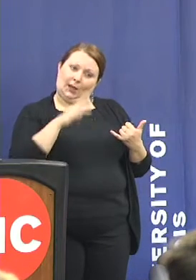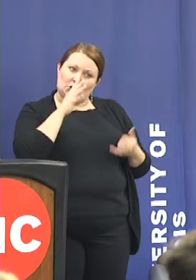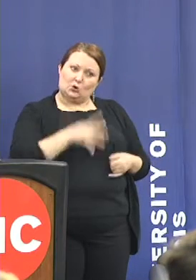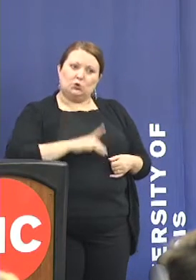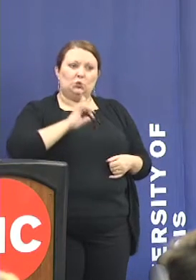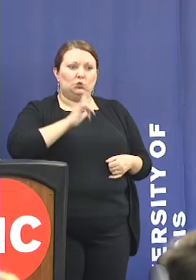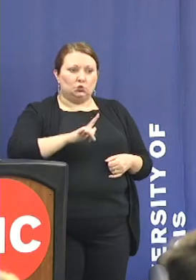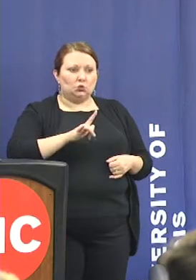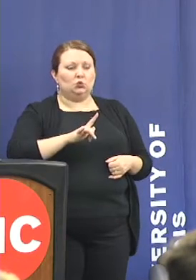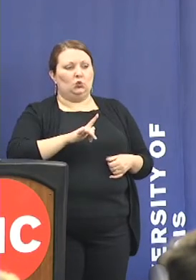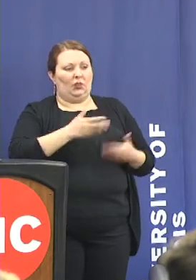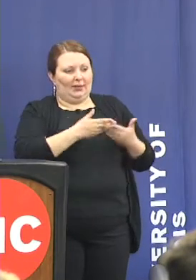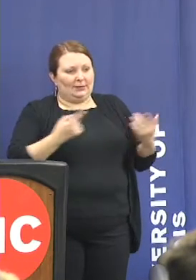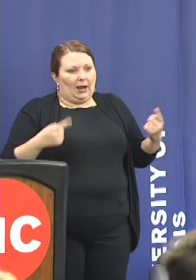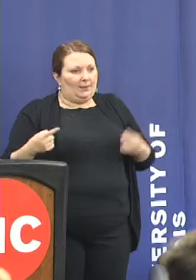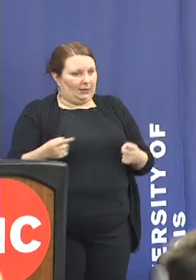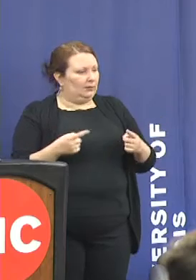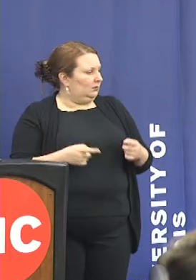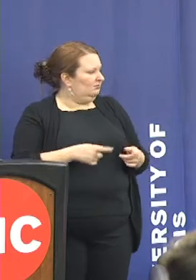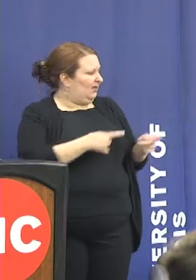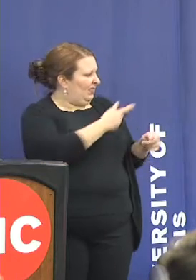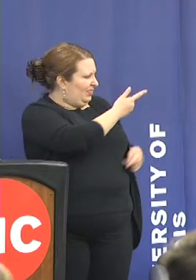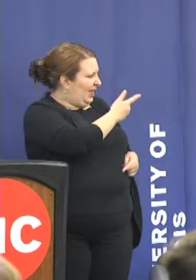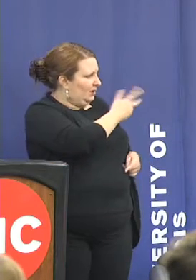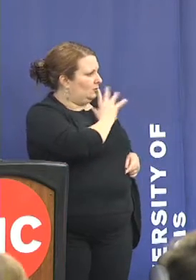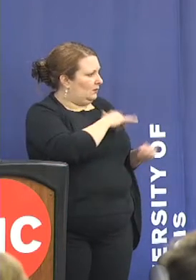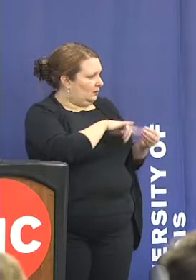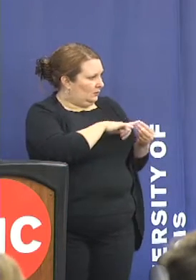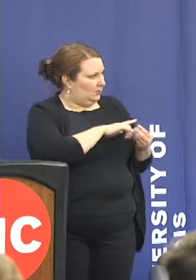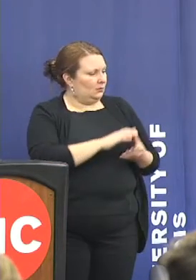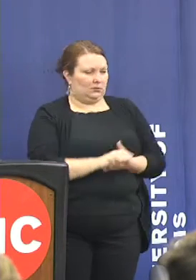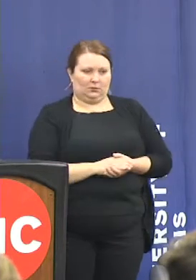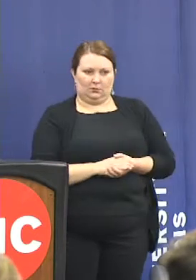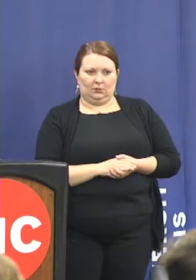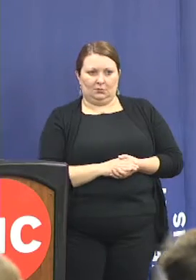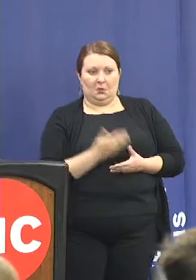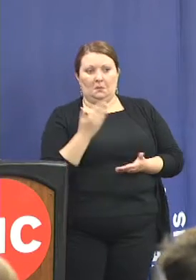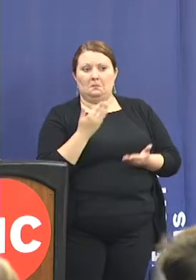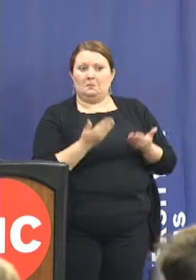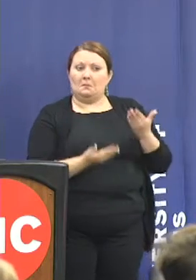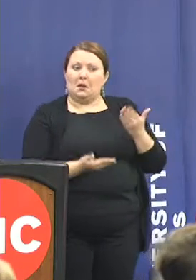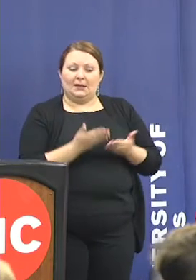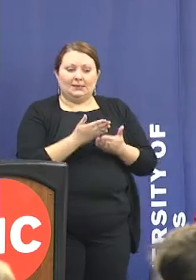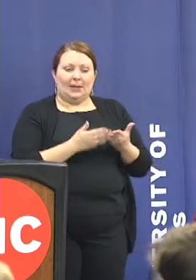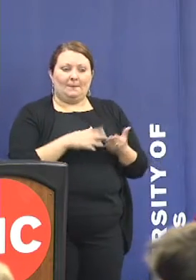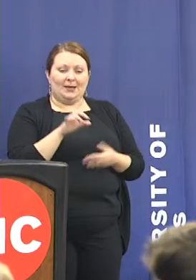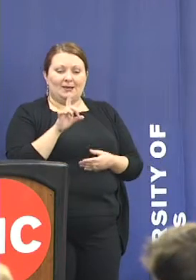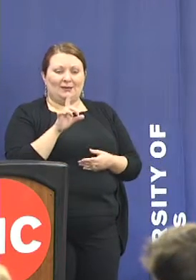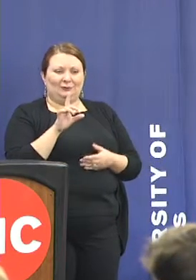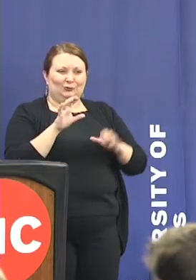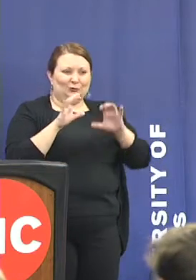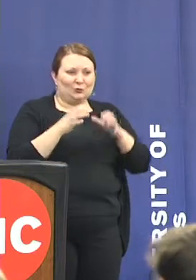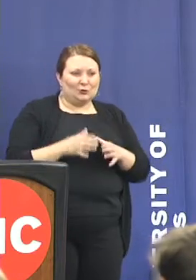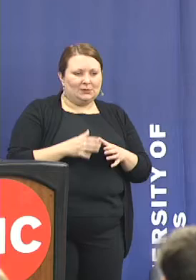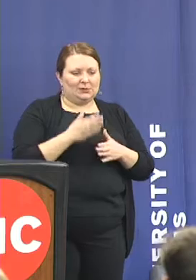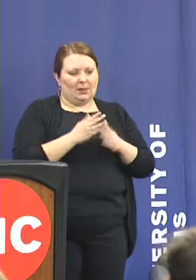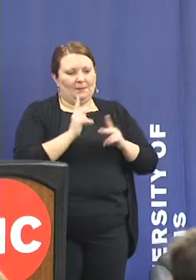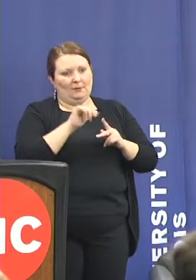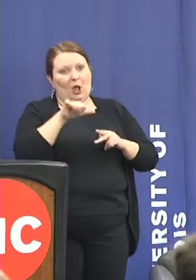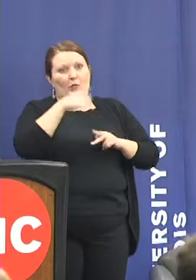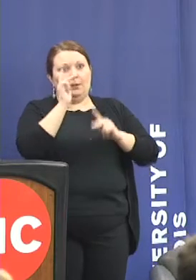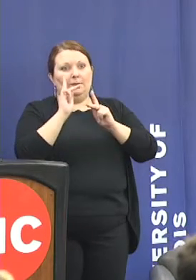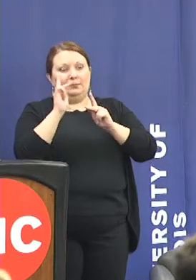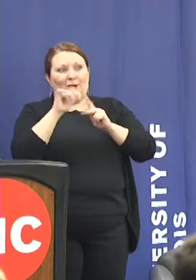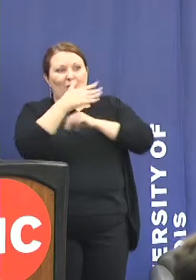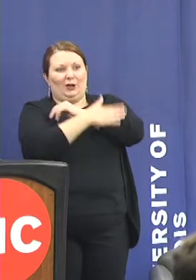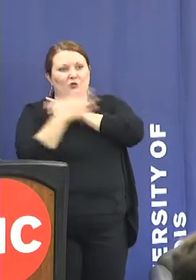ignores the truth on the ground that has been spoken about. And you know, maybe certain demographics from certain countries